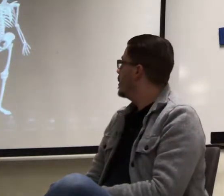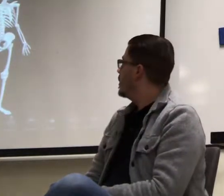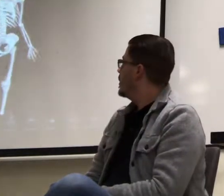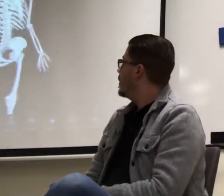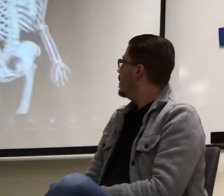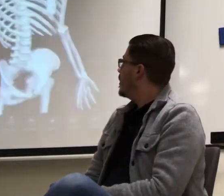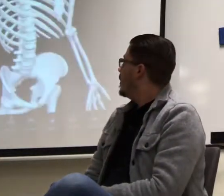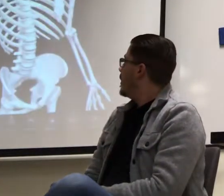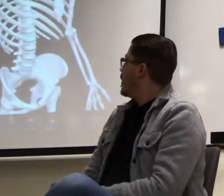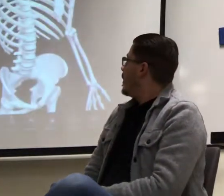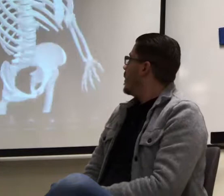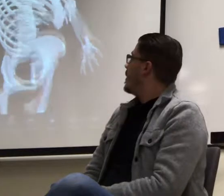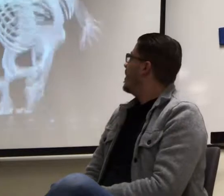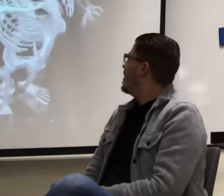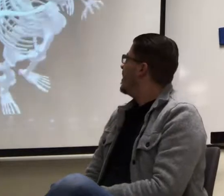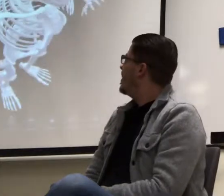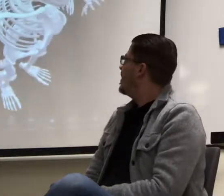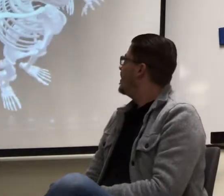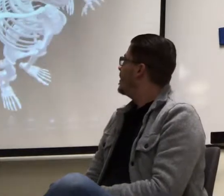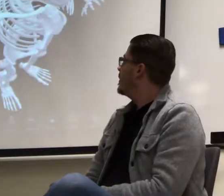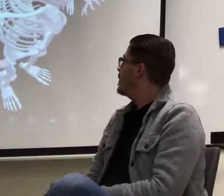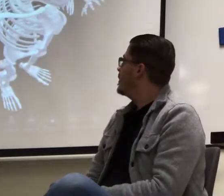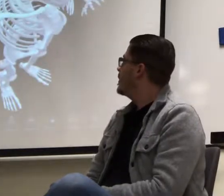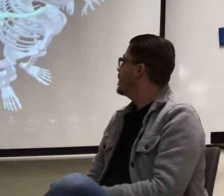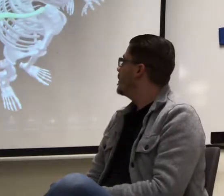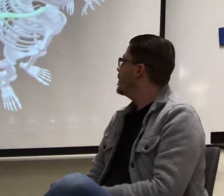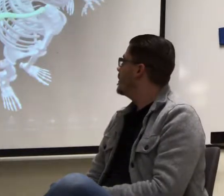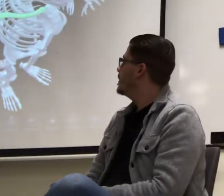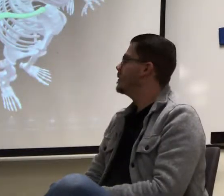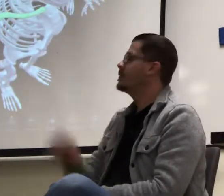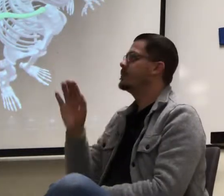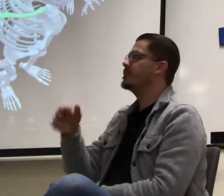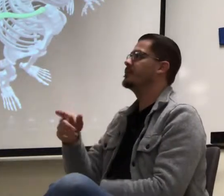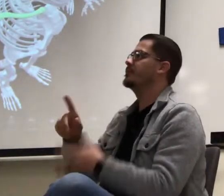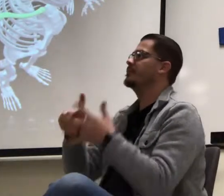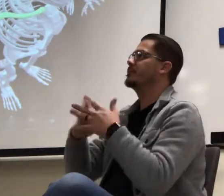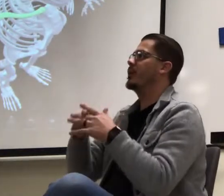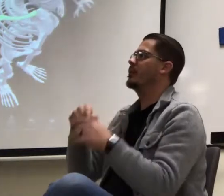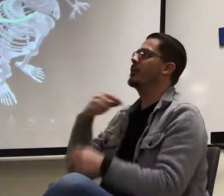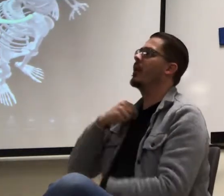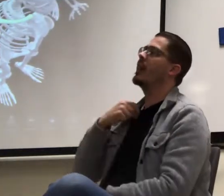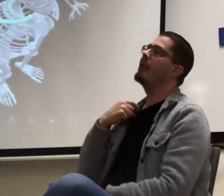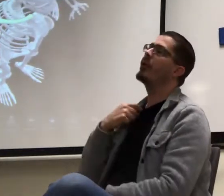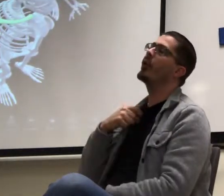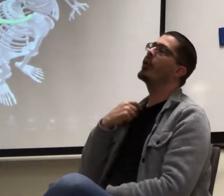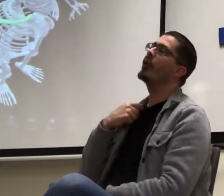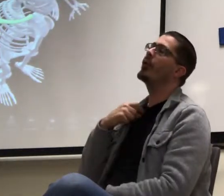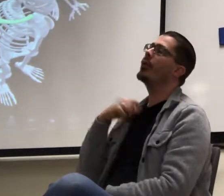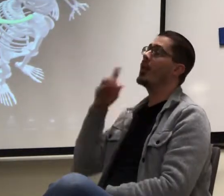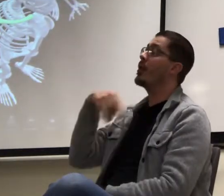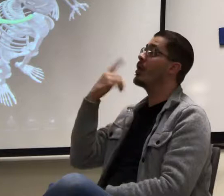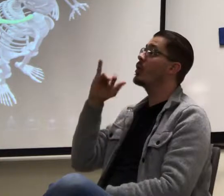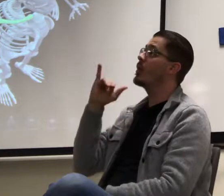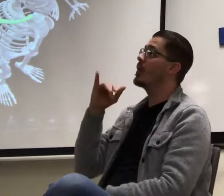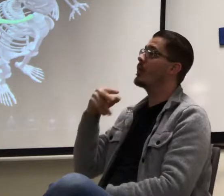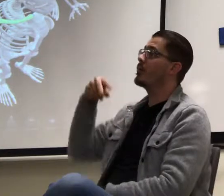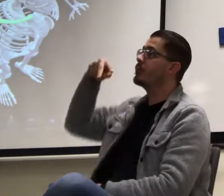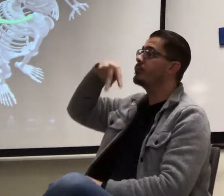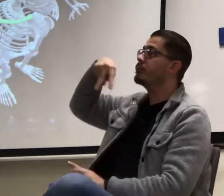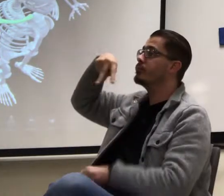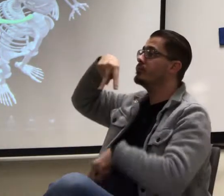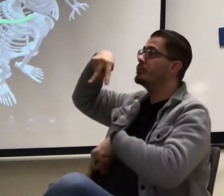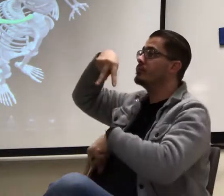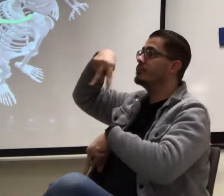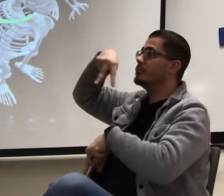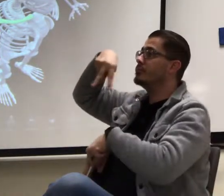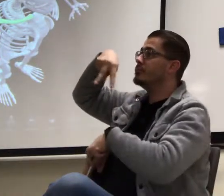So let's just kind of start by looking at that first bone, the clavicle. That's kind of what it looks like from a superior view and how